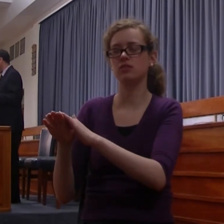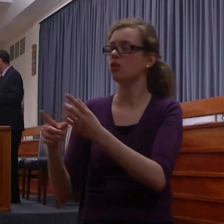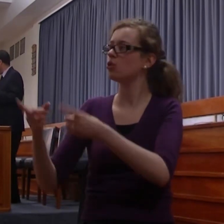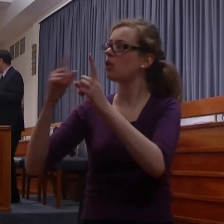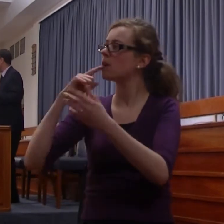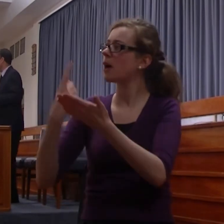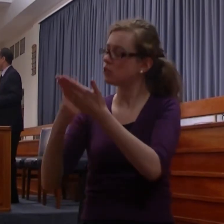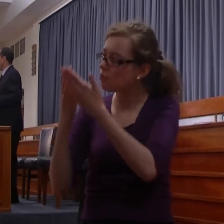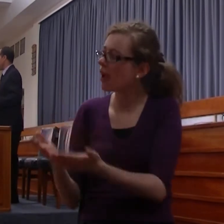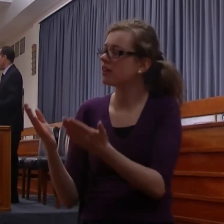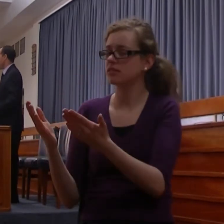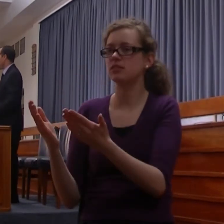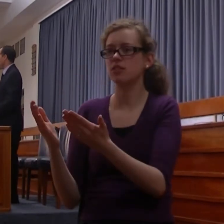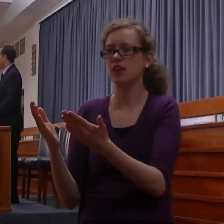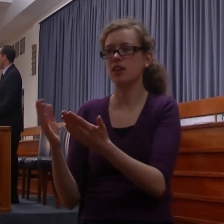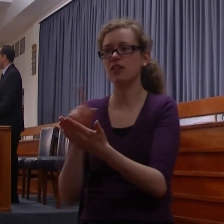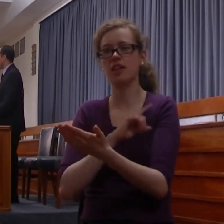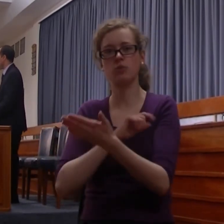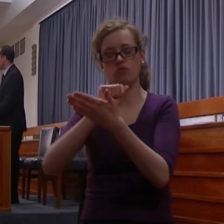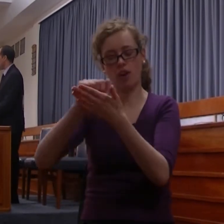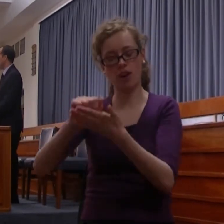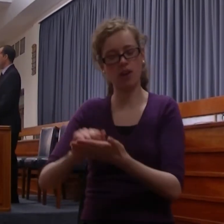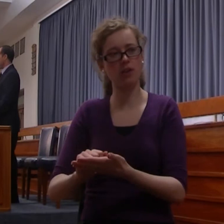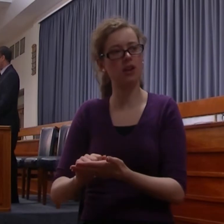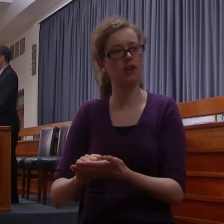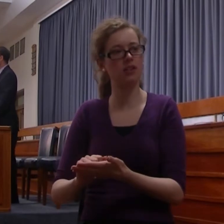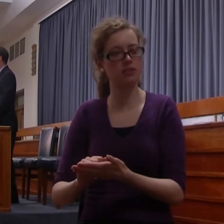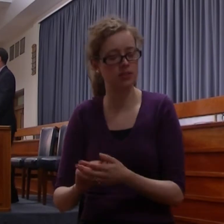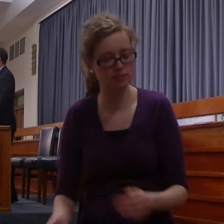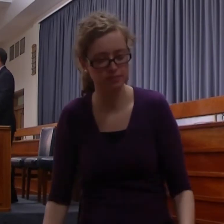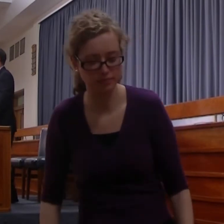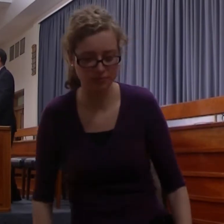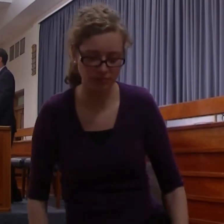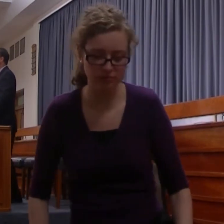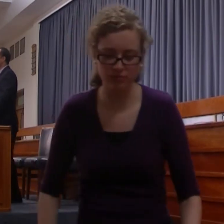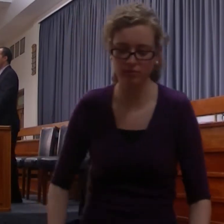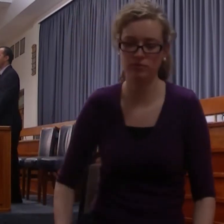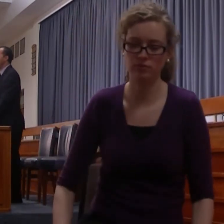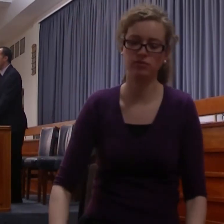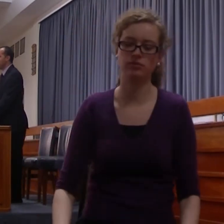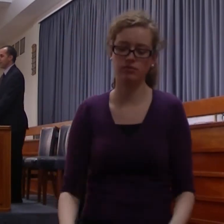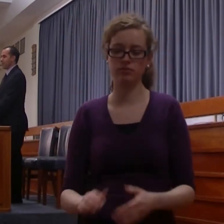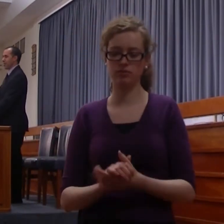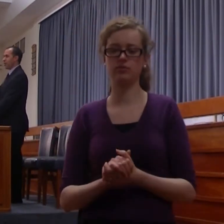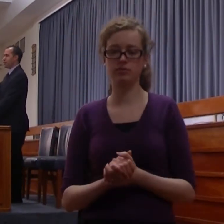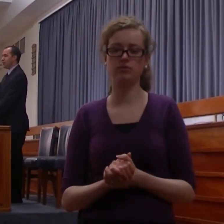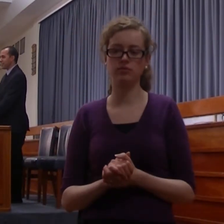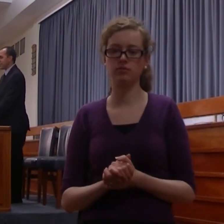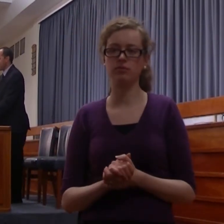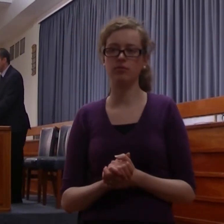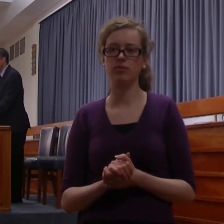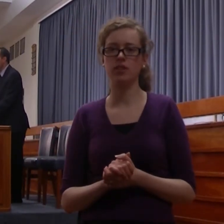to what he has been told to do. This is why we have the book of Revelation. But it's interesting, you will note that as we proceed